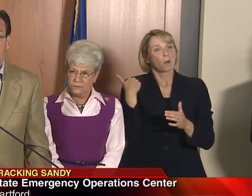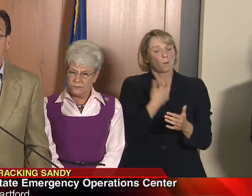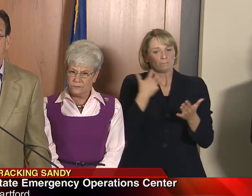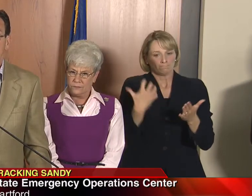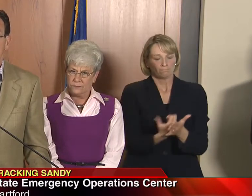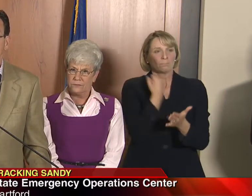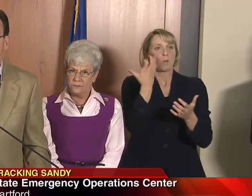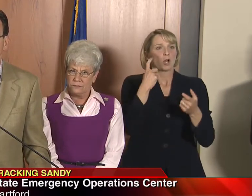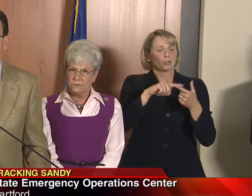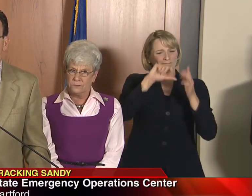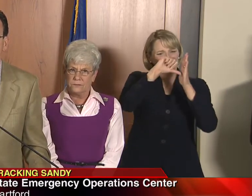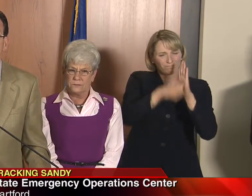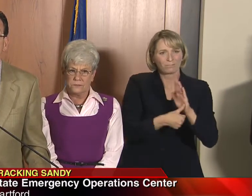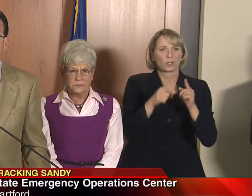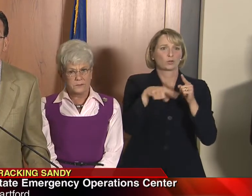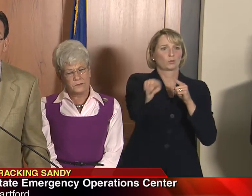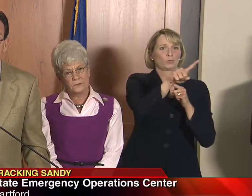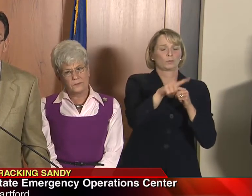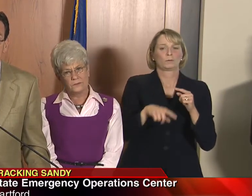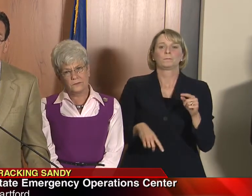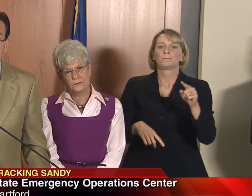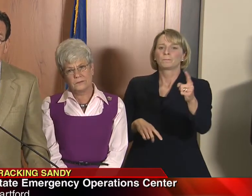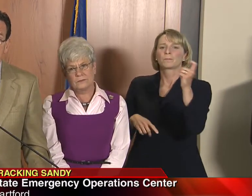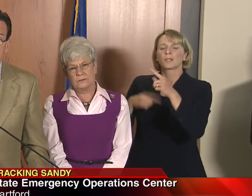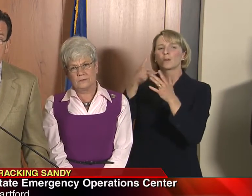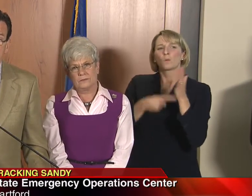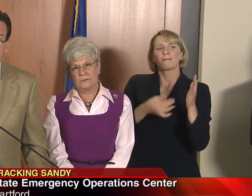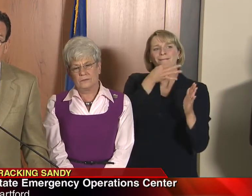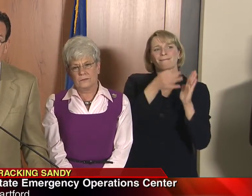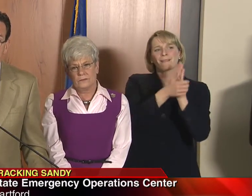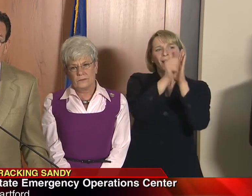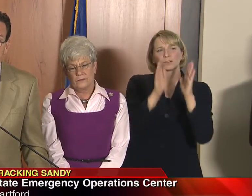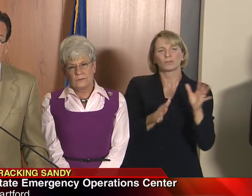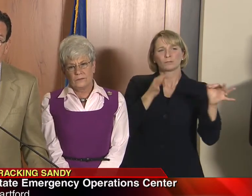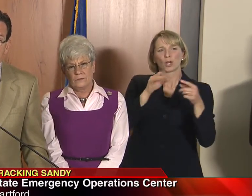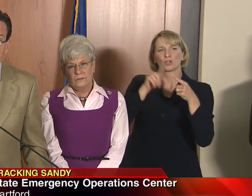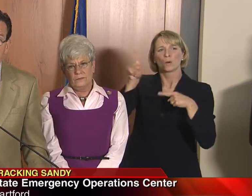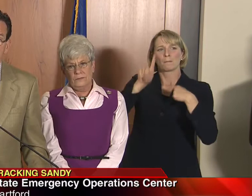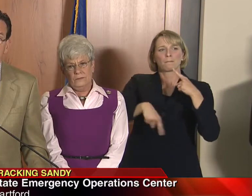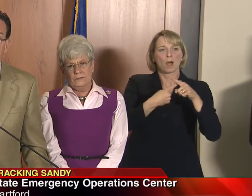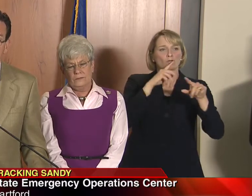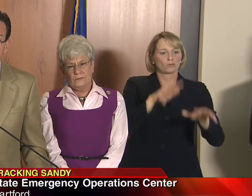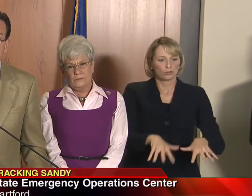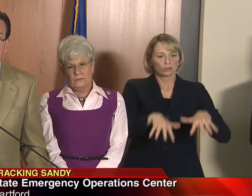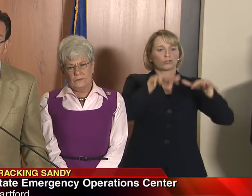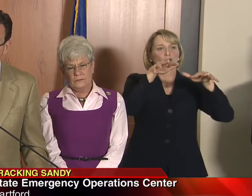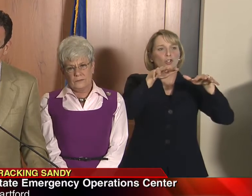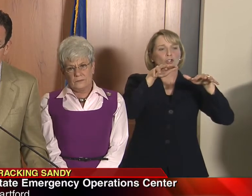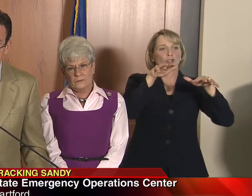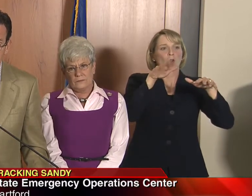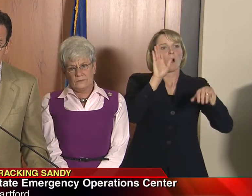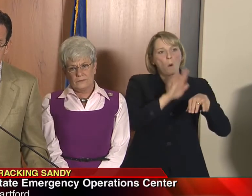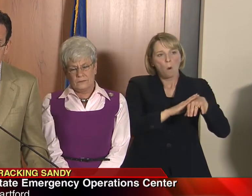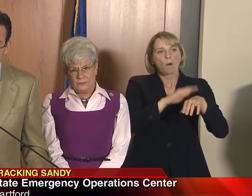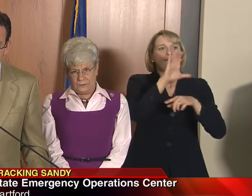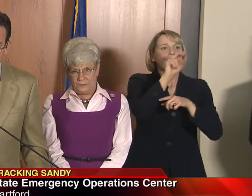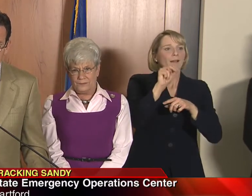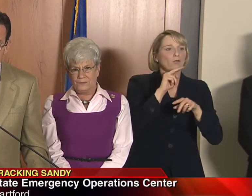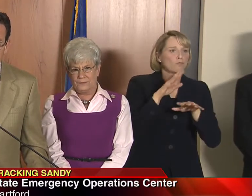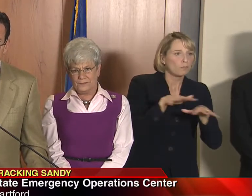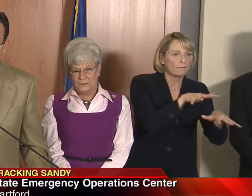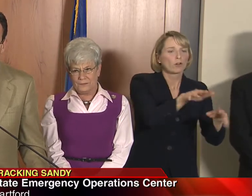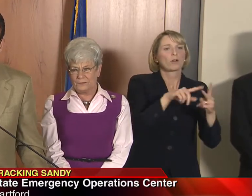kind of language that we're using. What are the experts telling you with regard to this surge's impact upstream on the Connecticut, the Thames, the Housatonic, and